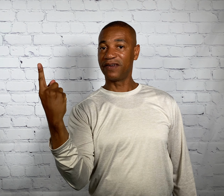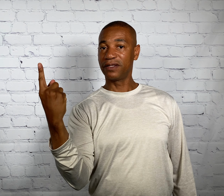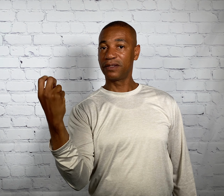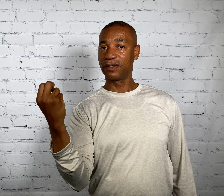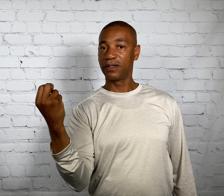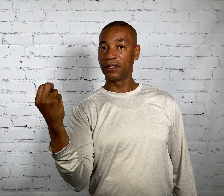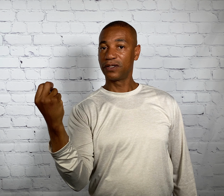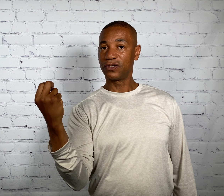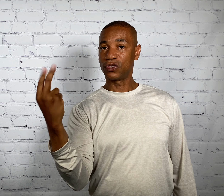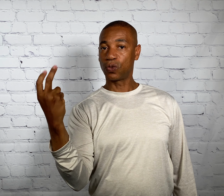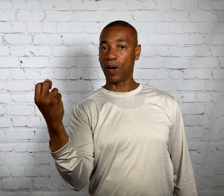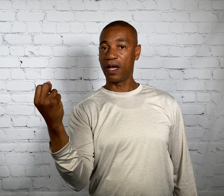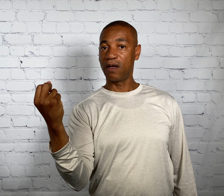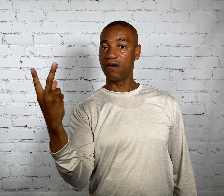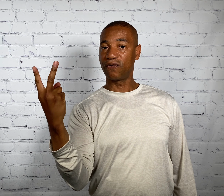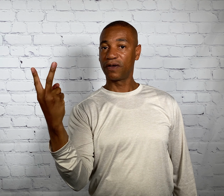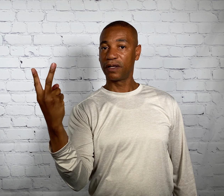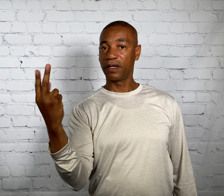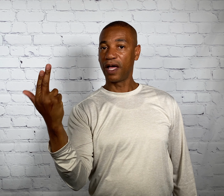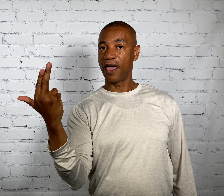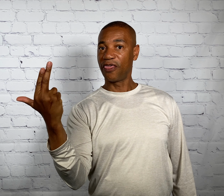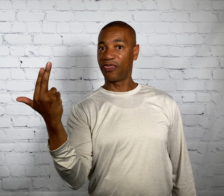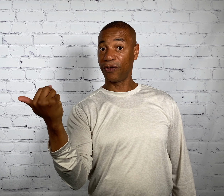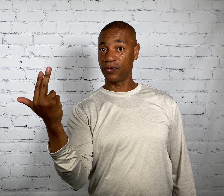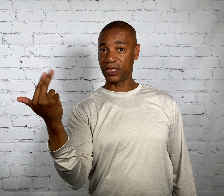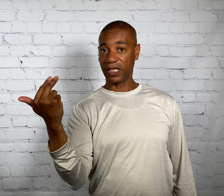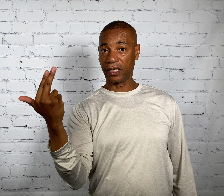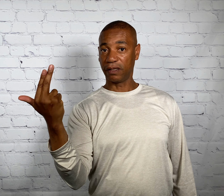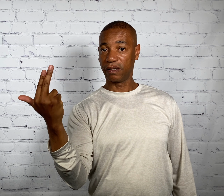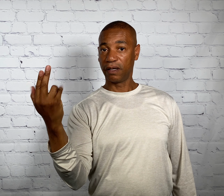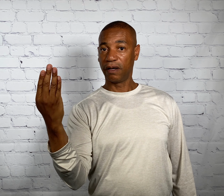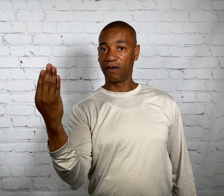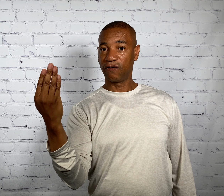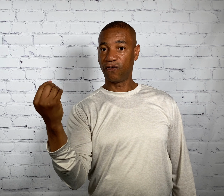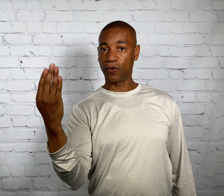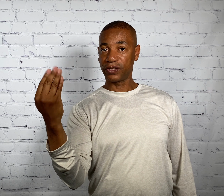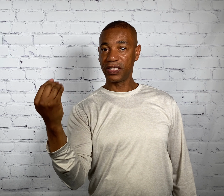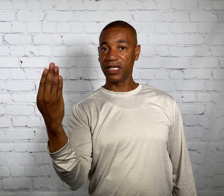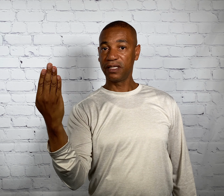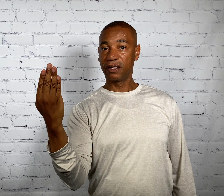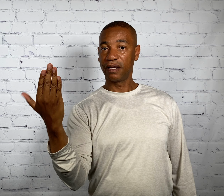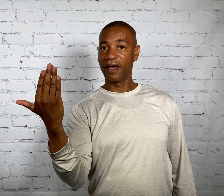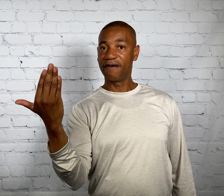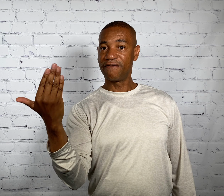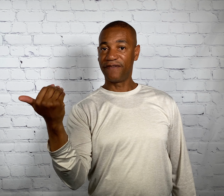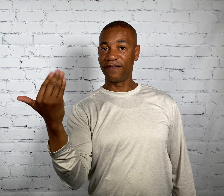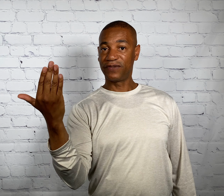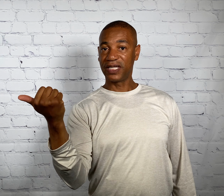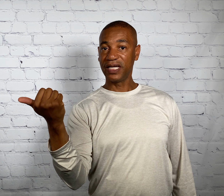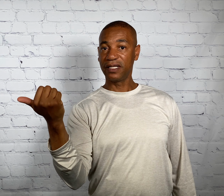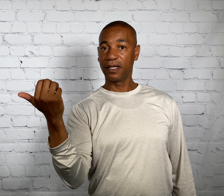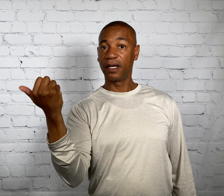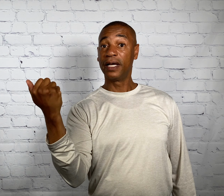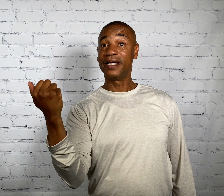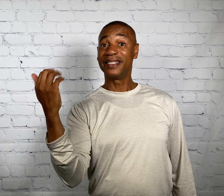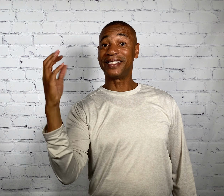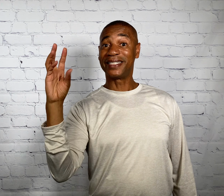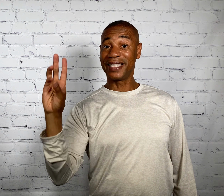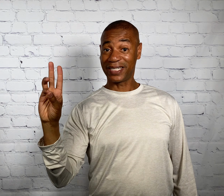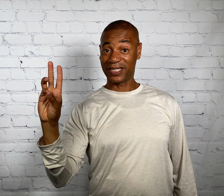11, 12, 13, 14, 15,